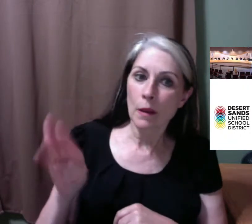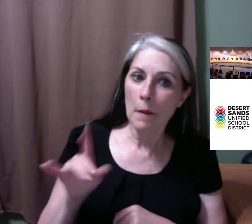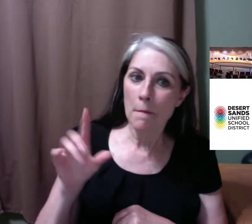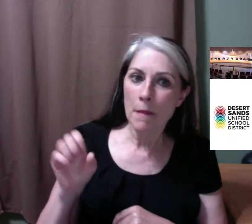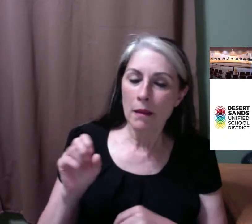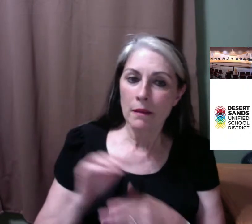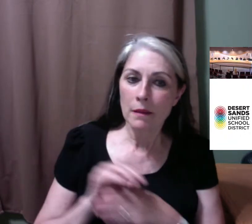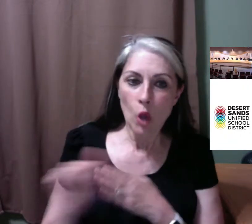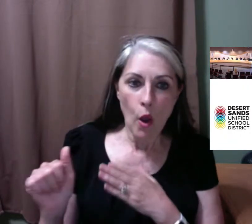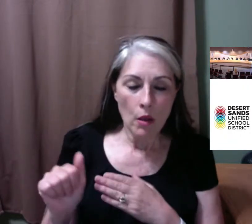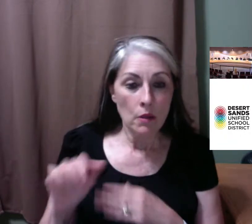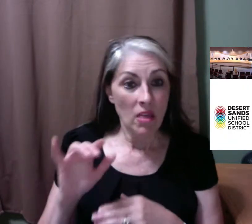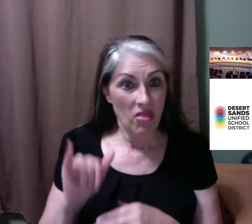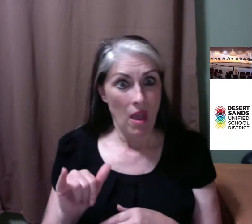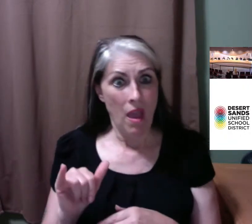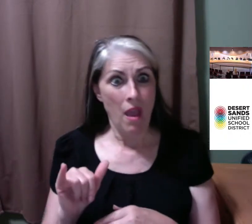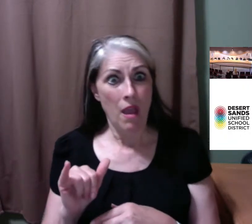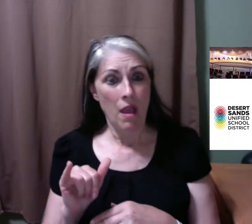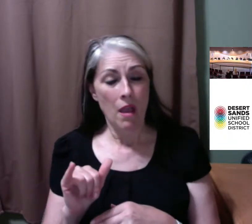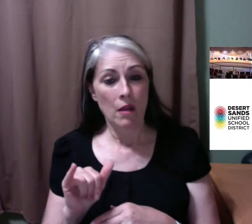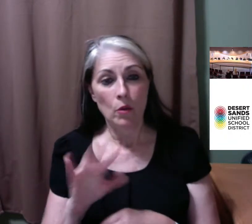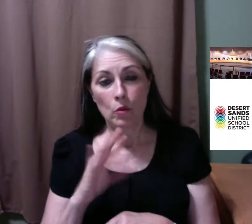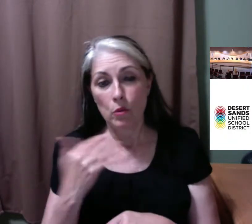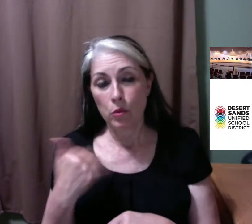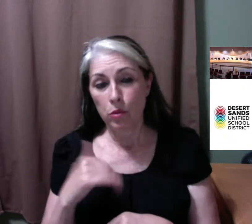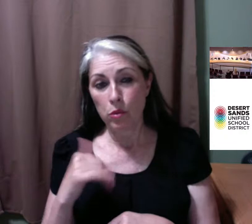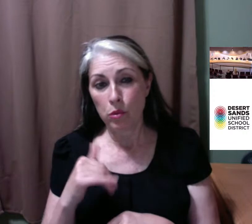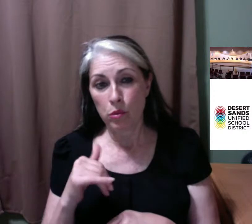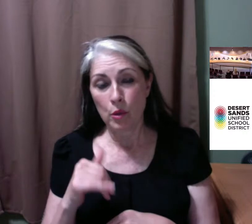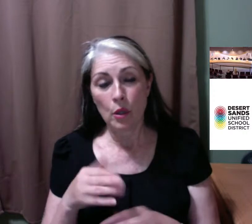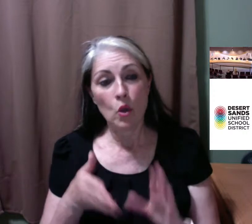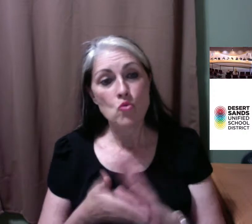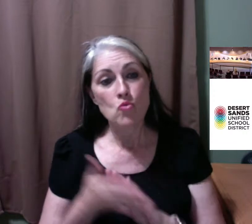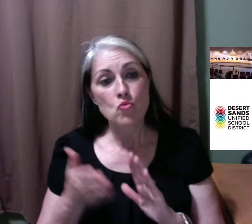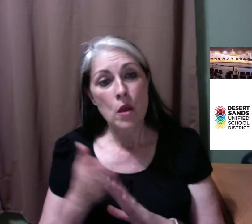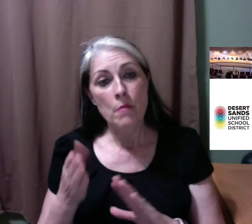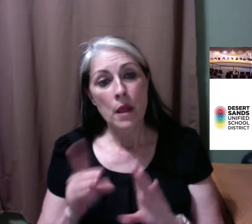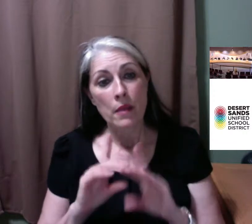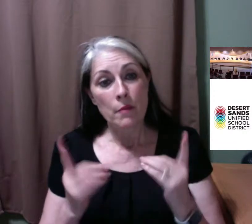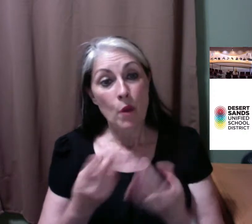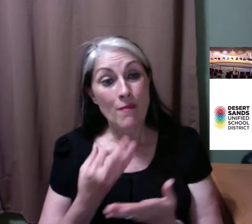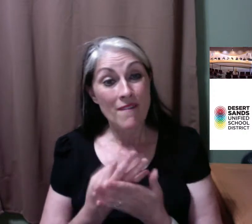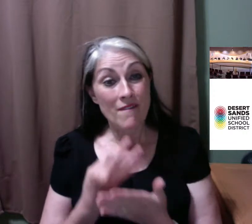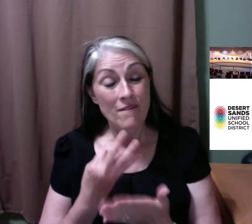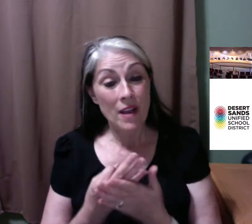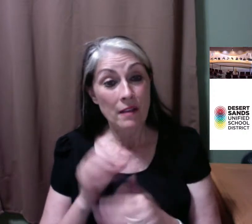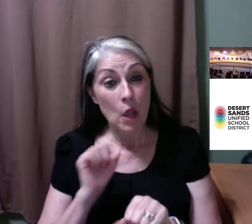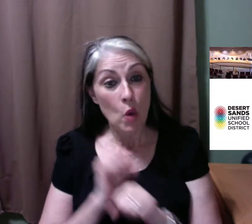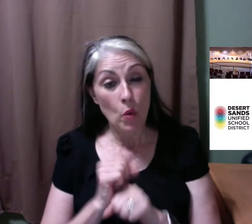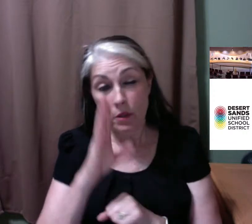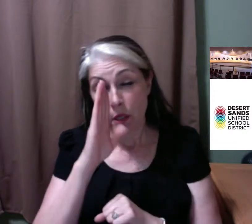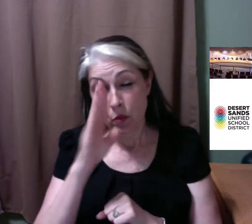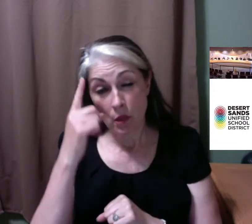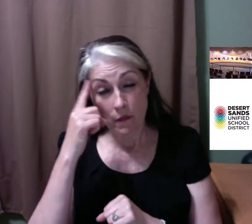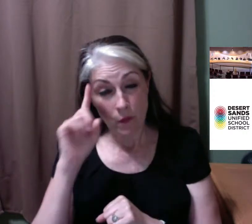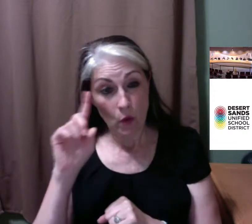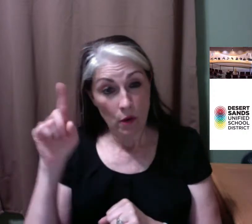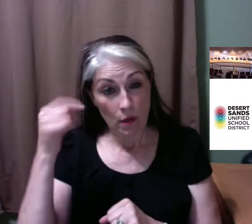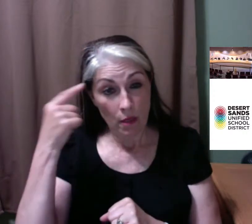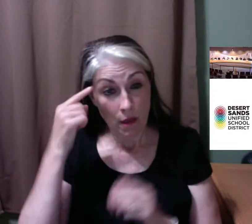$40 billion. And that scenario was run by the Department of Finance, who is the department that works directly for the governor's